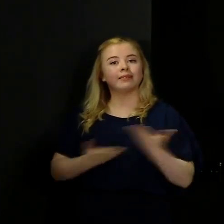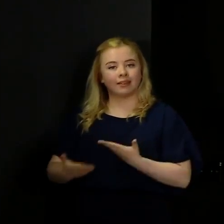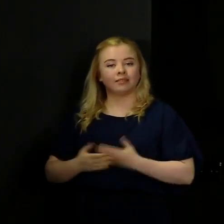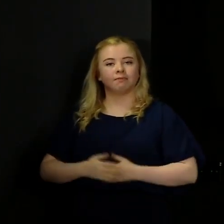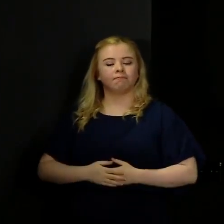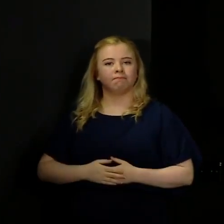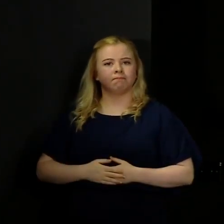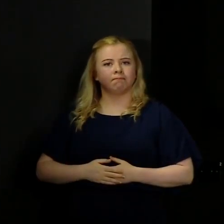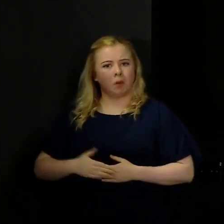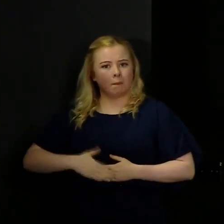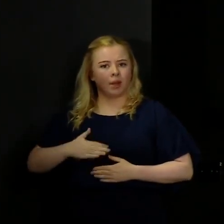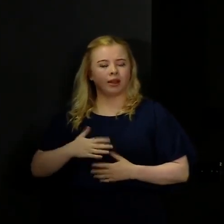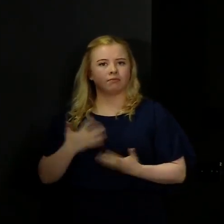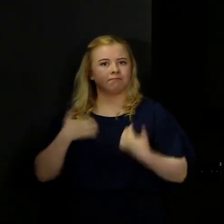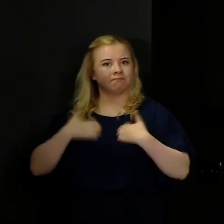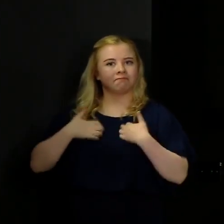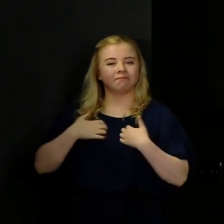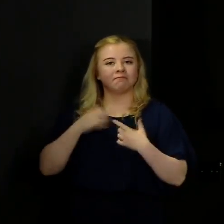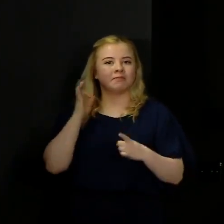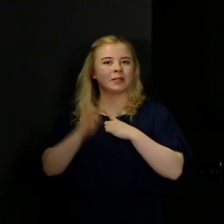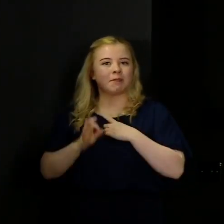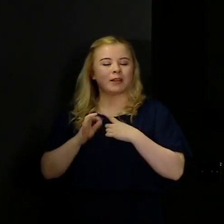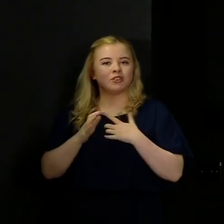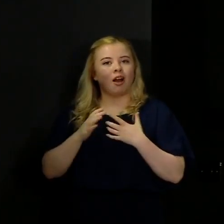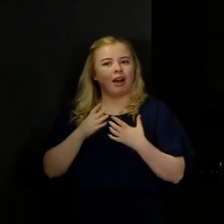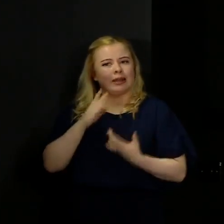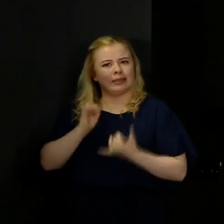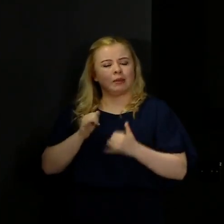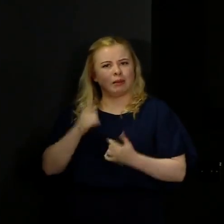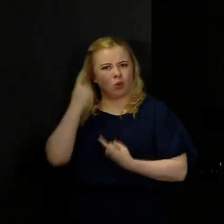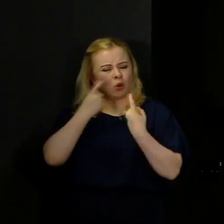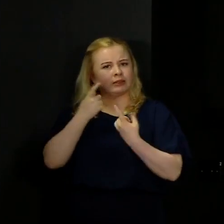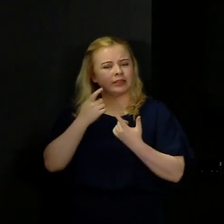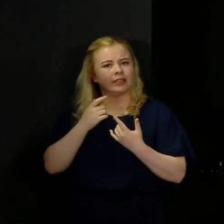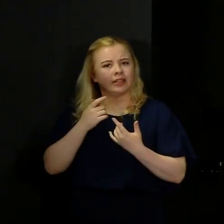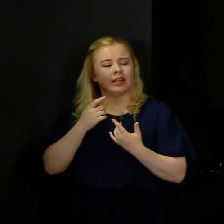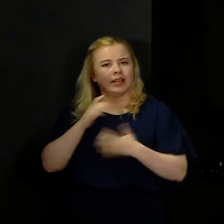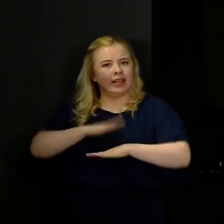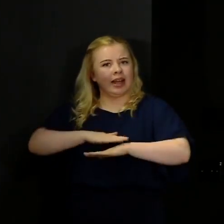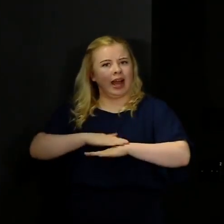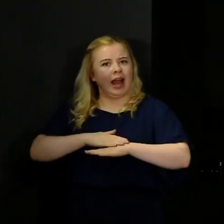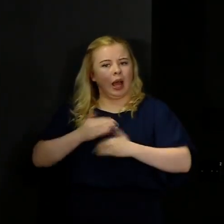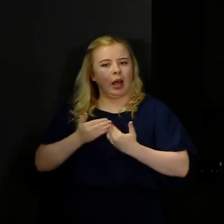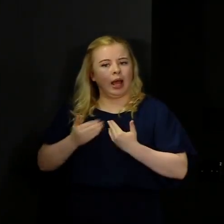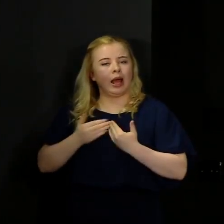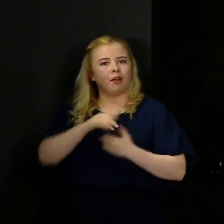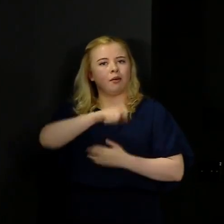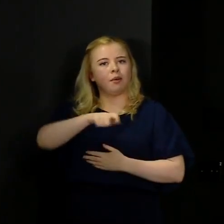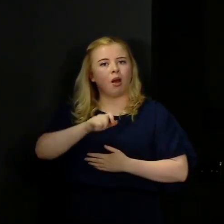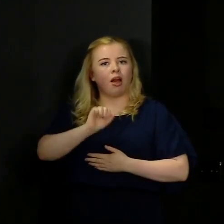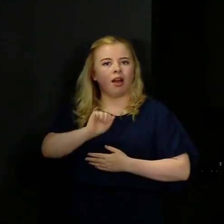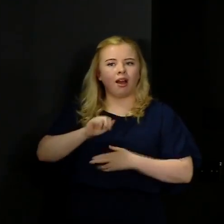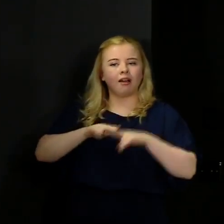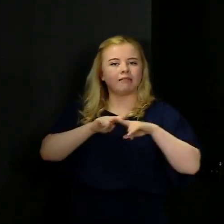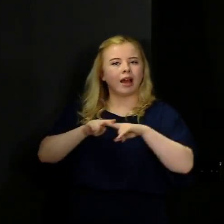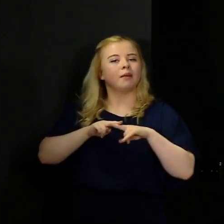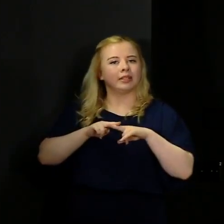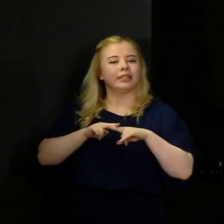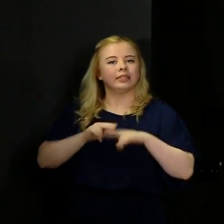pregnant is an incredibly exciting and special and at times worrying time for women and their families. And during